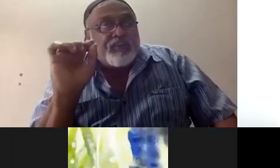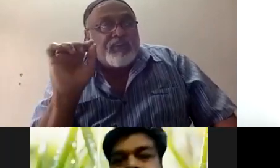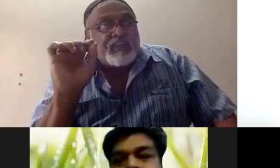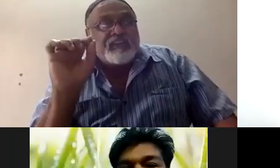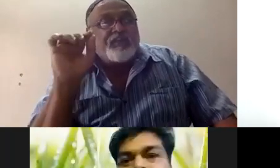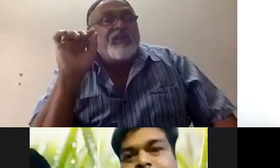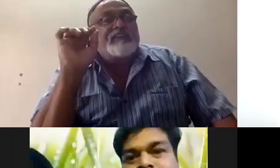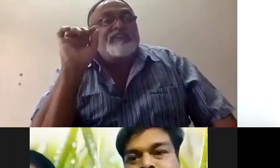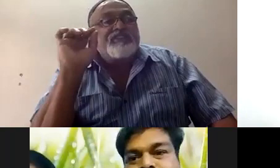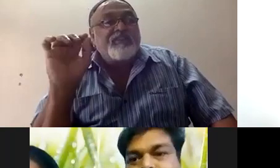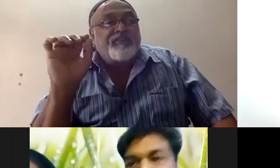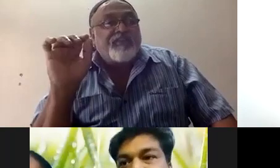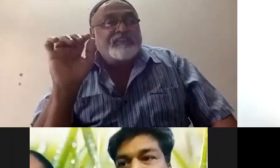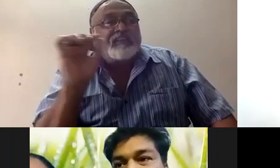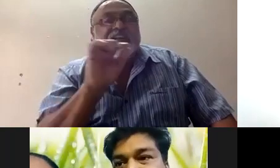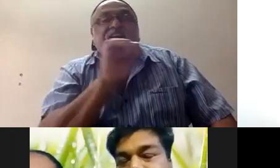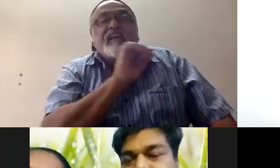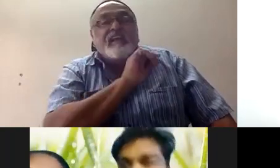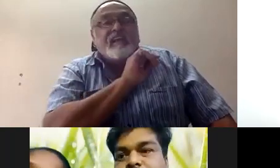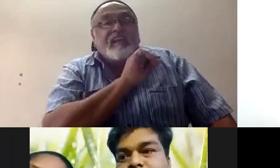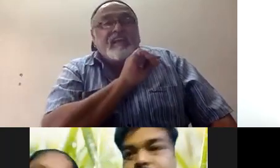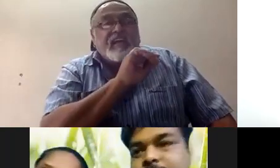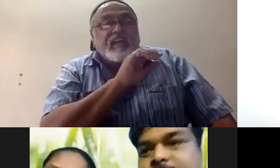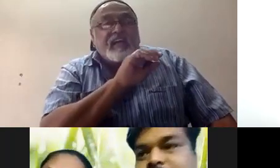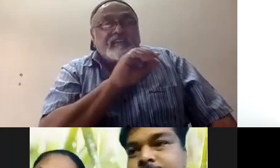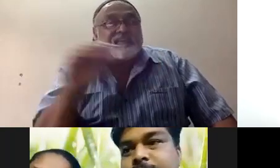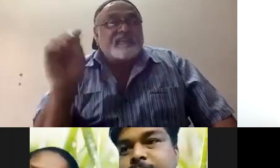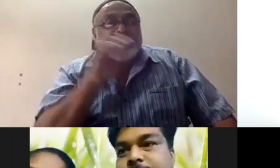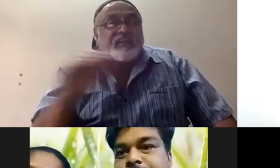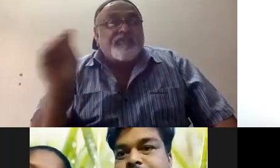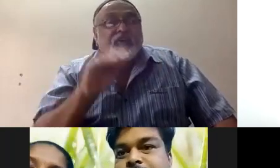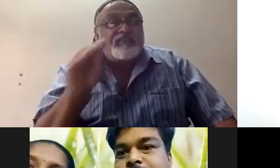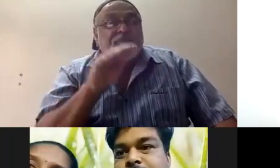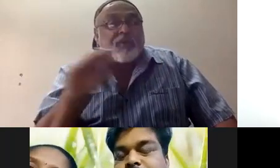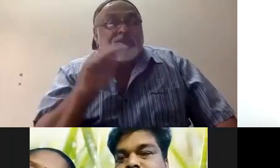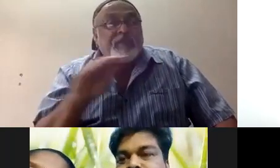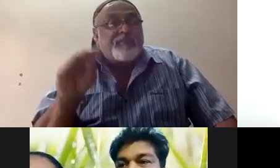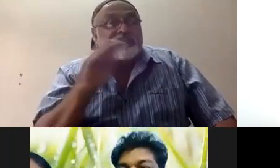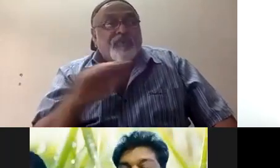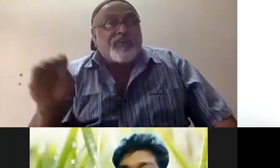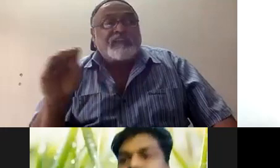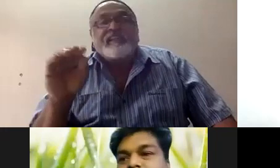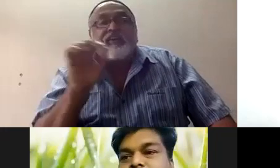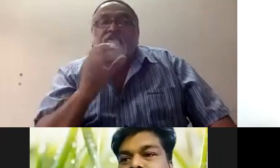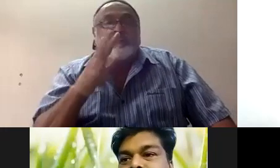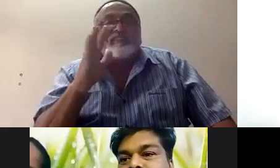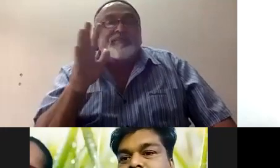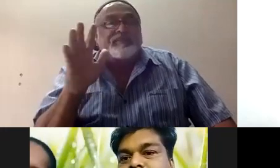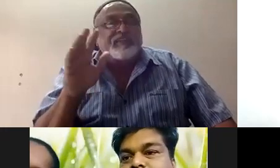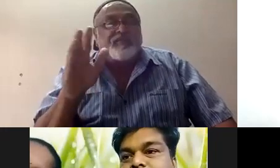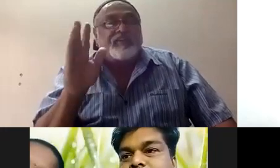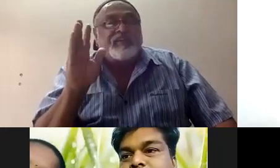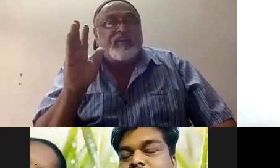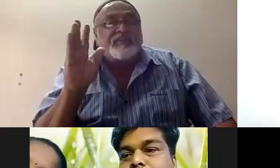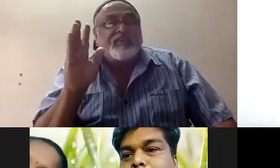bit slowly. They're going extremely fast at reading this review of these important people so fast. I got only